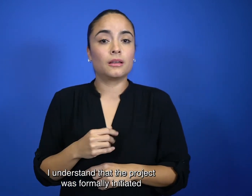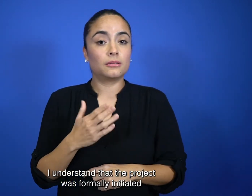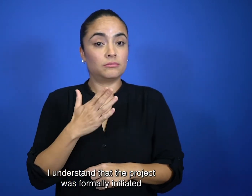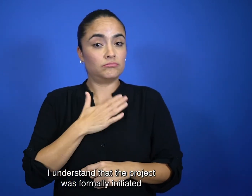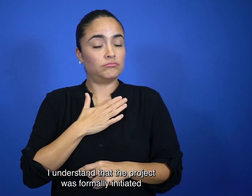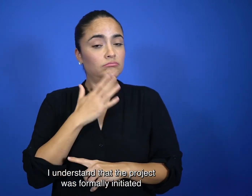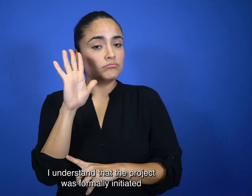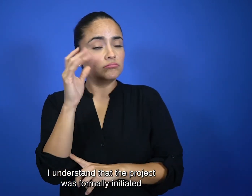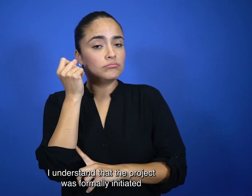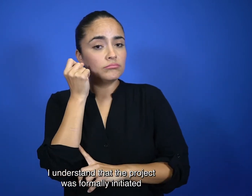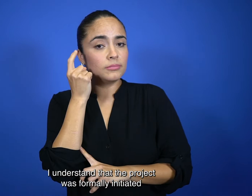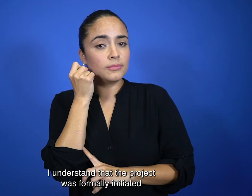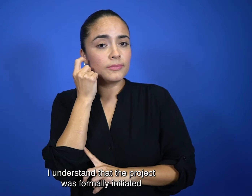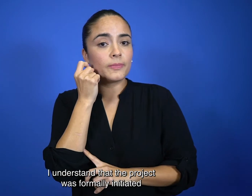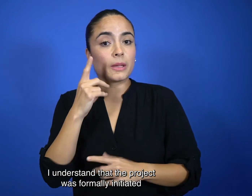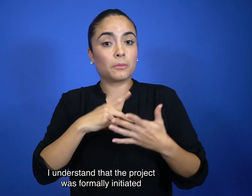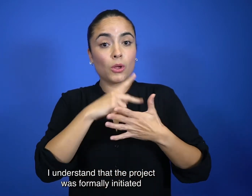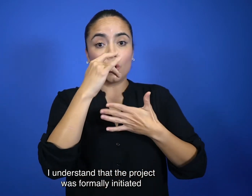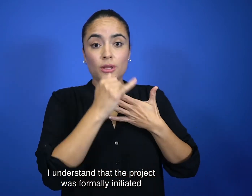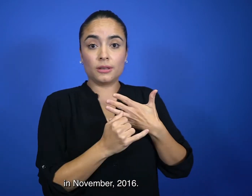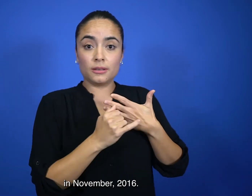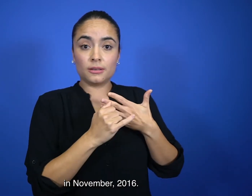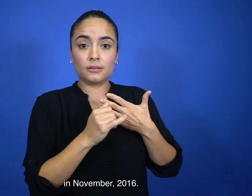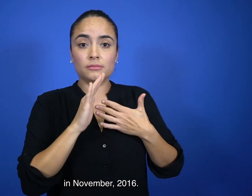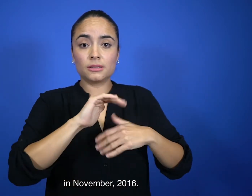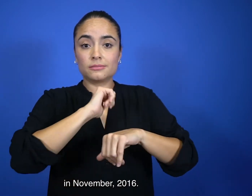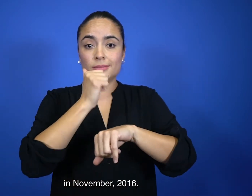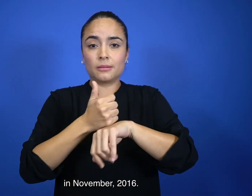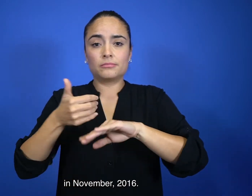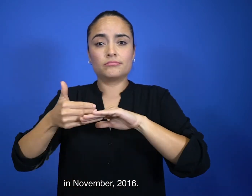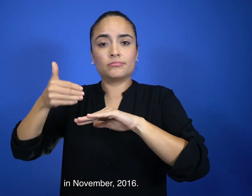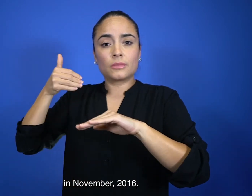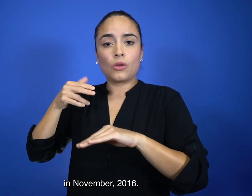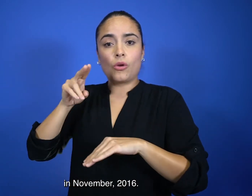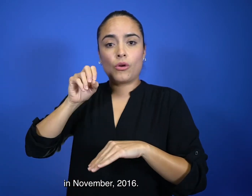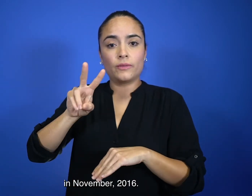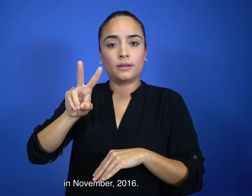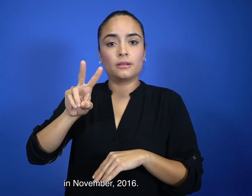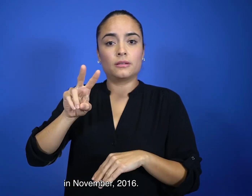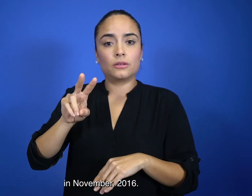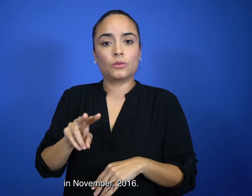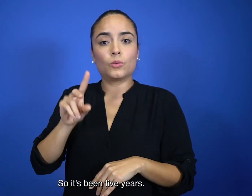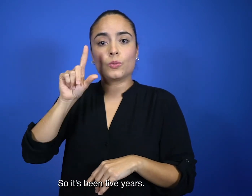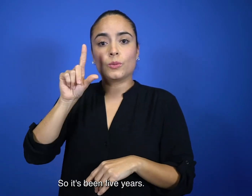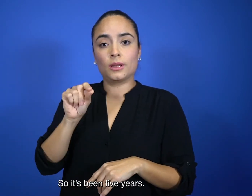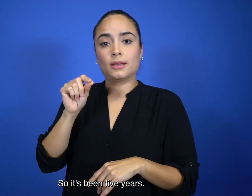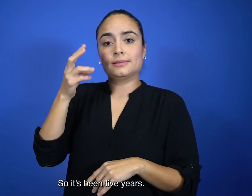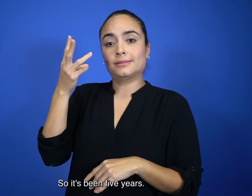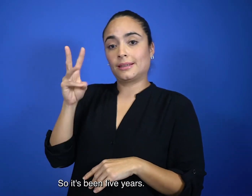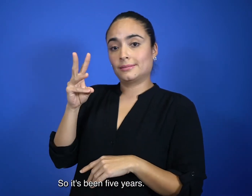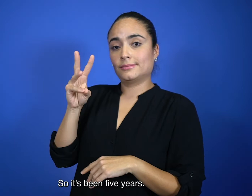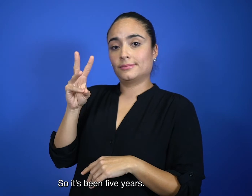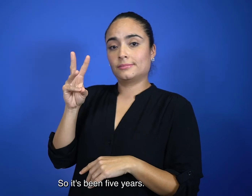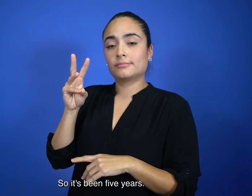that the project was formally initiated in November 2016. So it's been